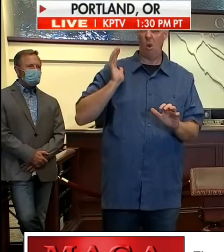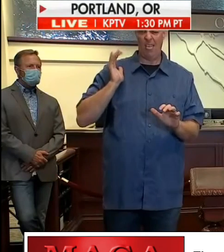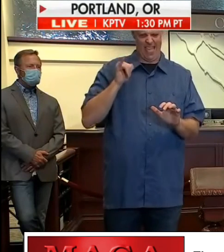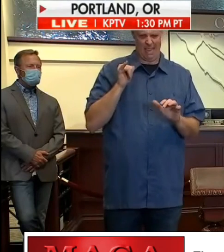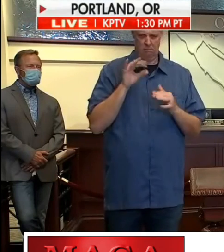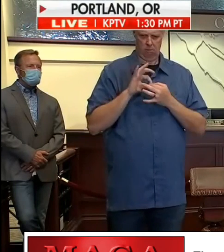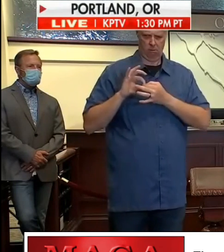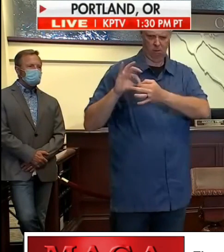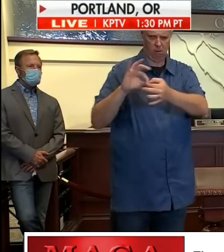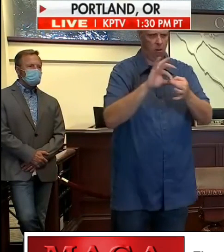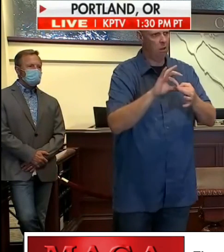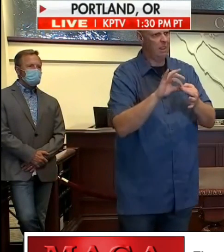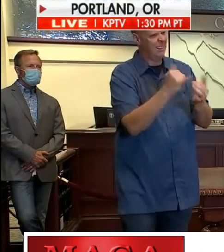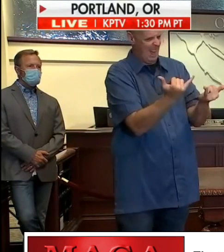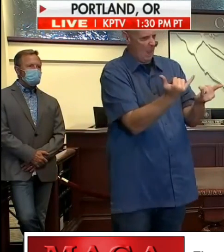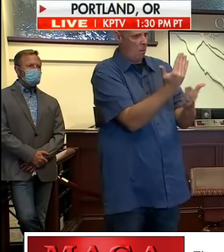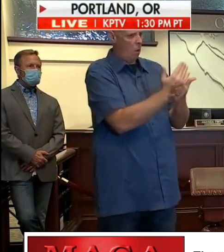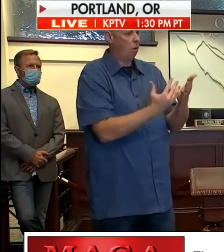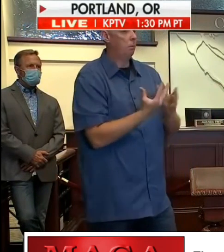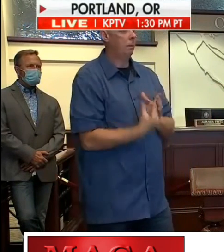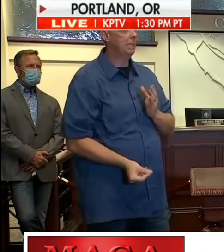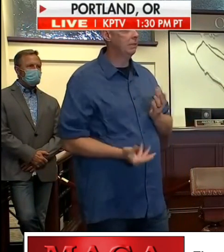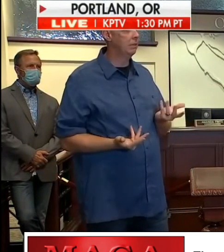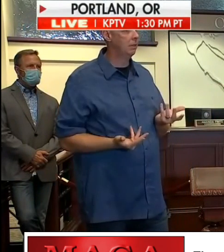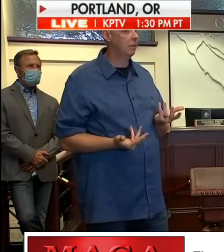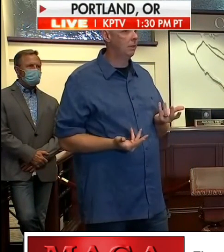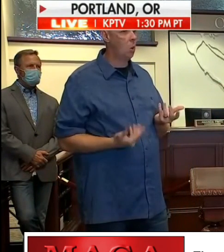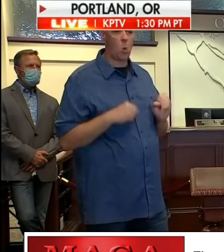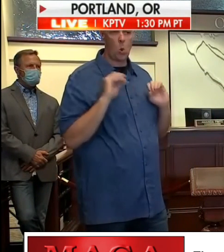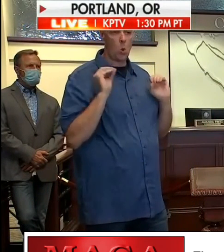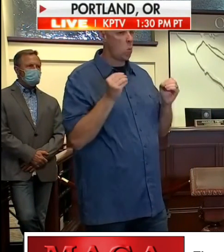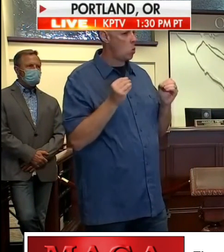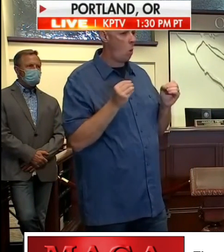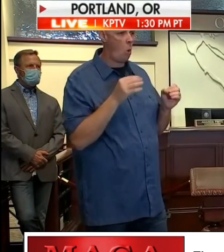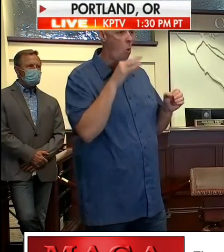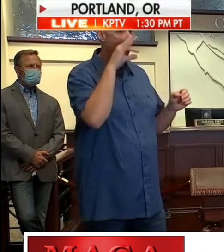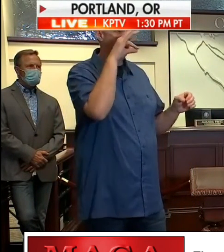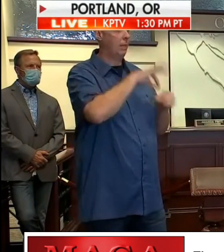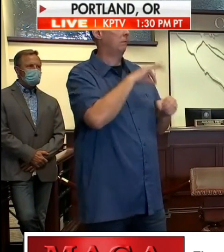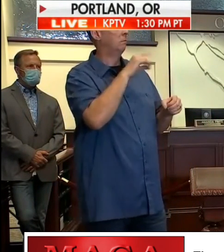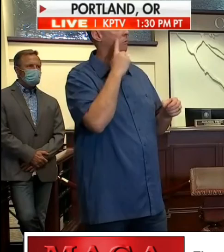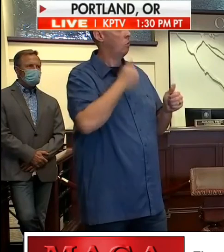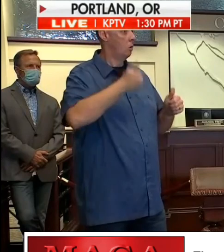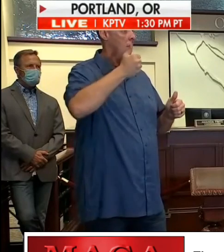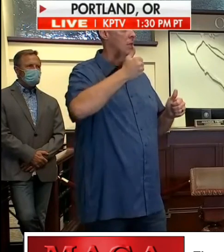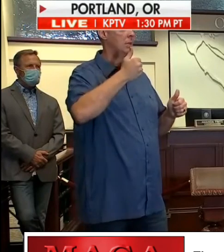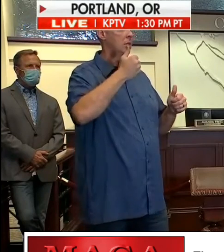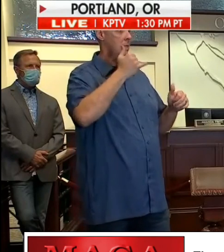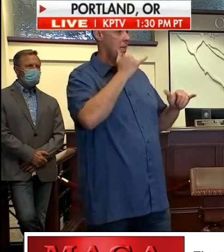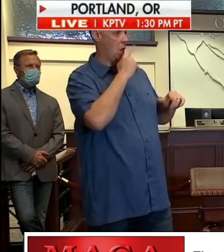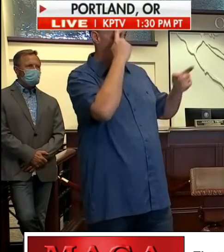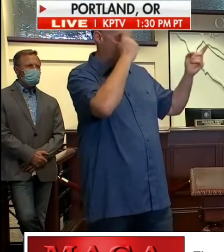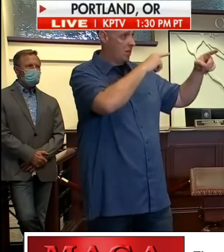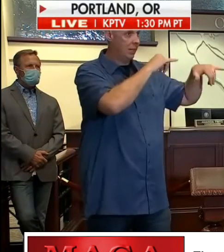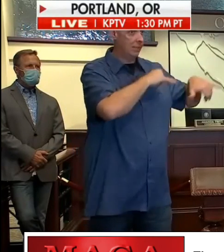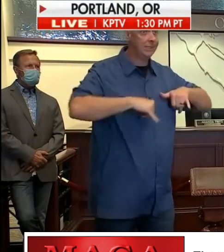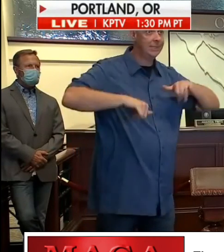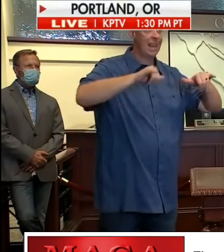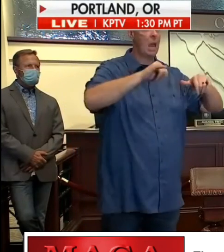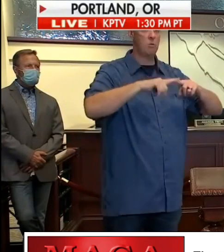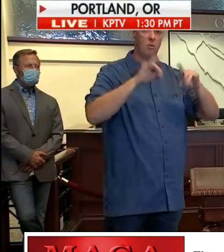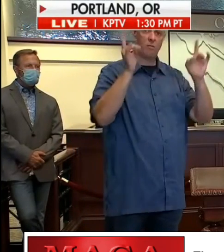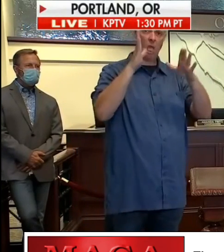coalition that we're missing right now. We don't have elected officials on the same page. denouncing violence. We don't have